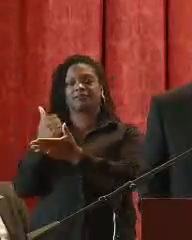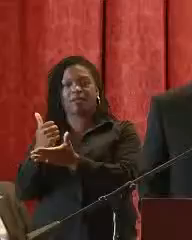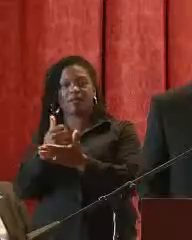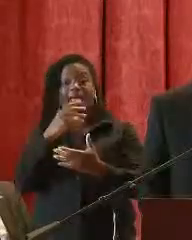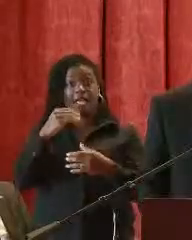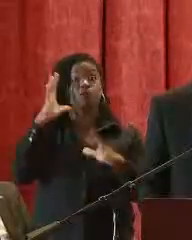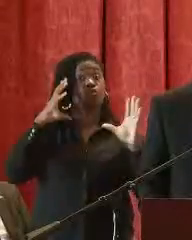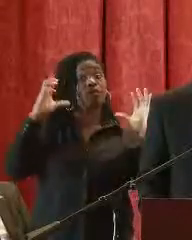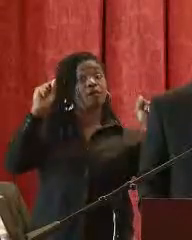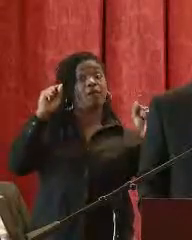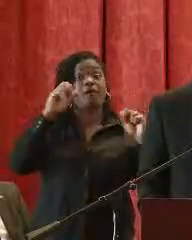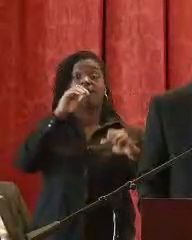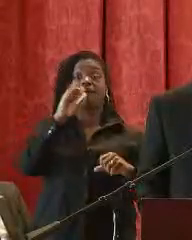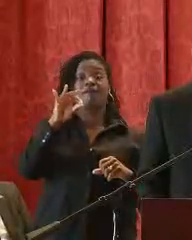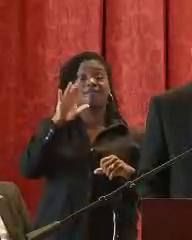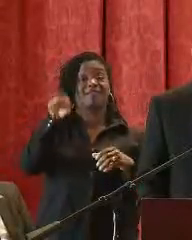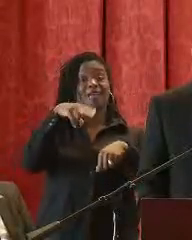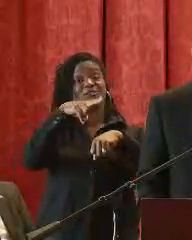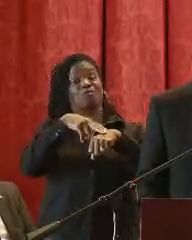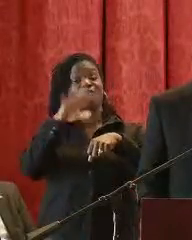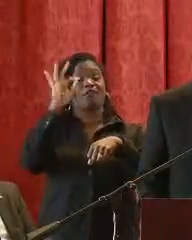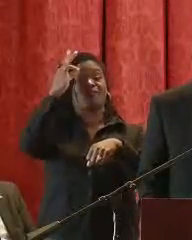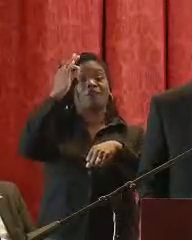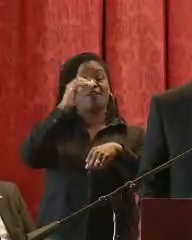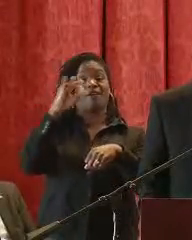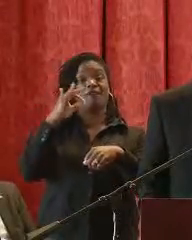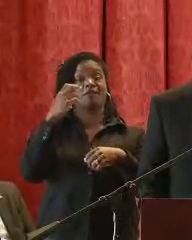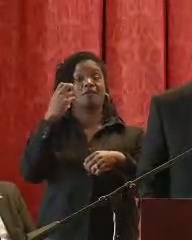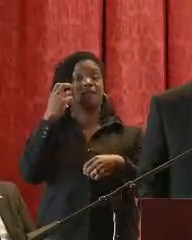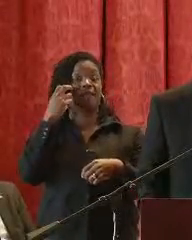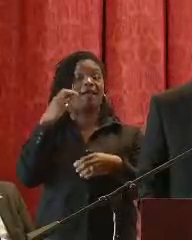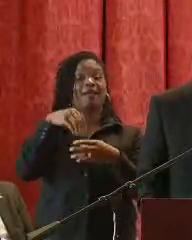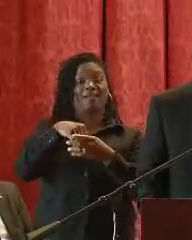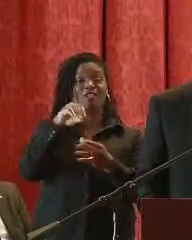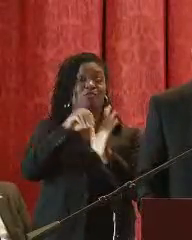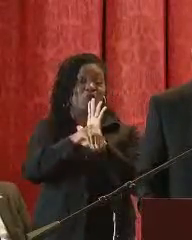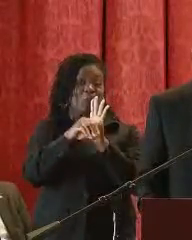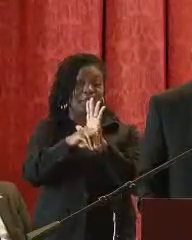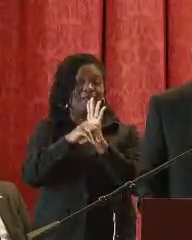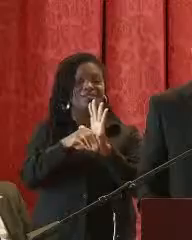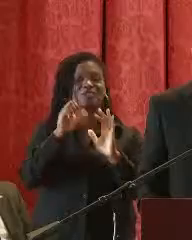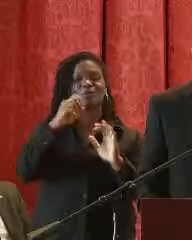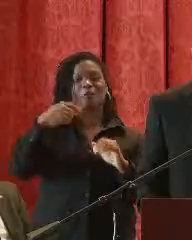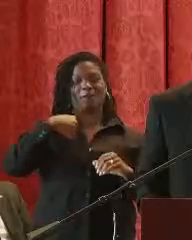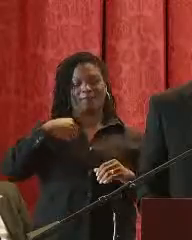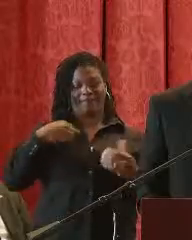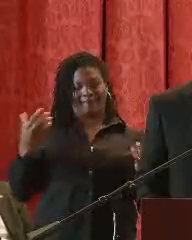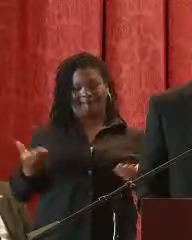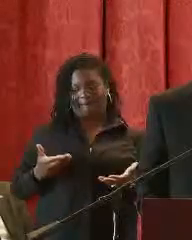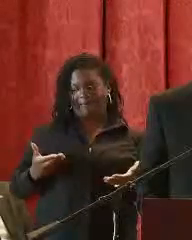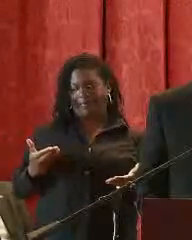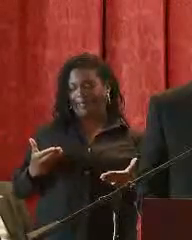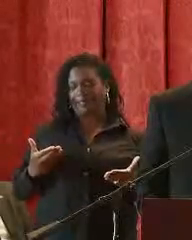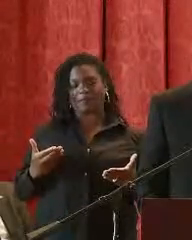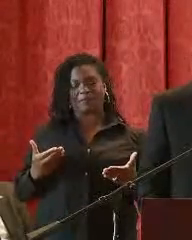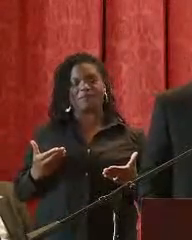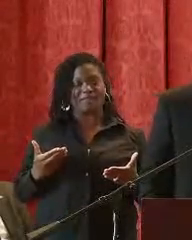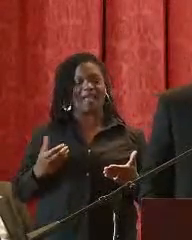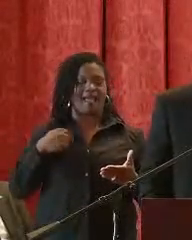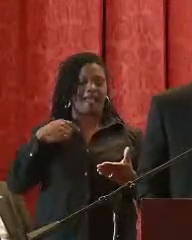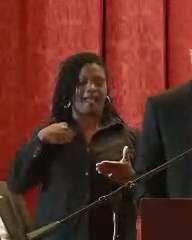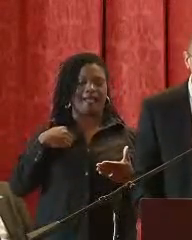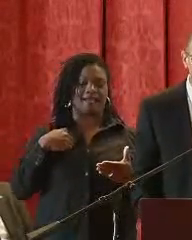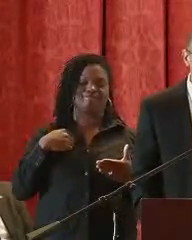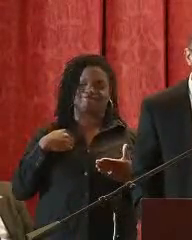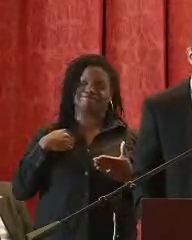National Federation of the Blind in New Orleans. So me being here I give tribute to